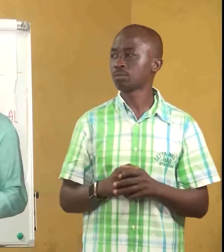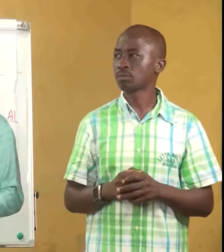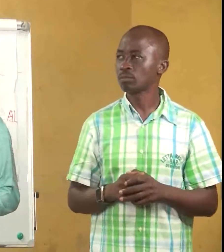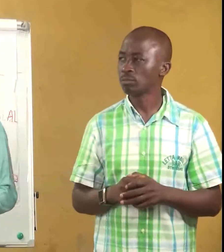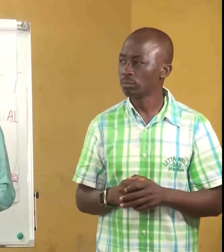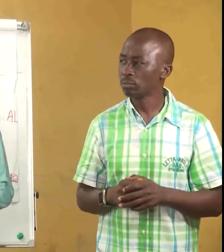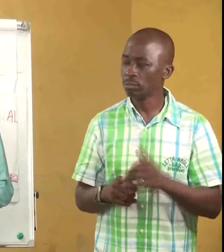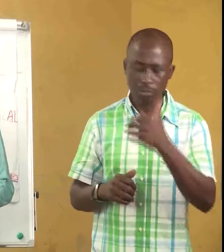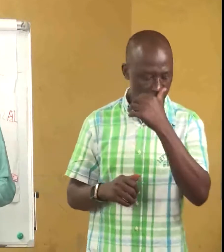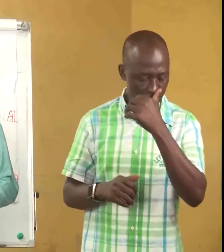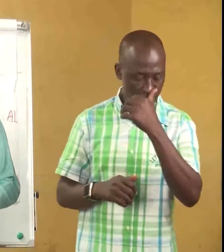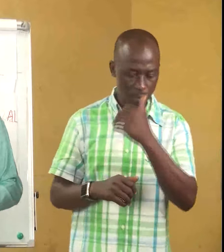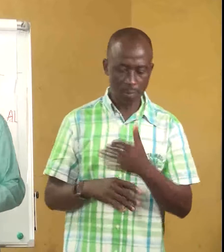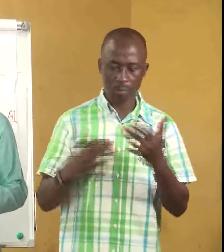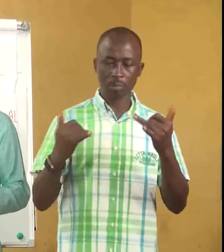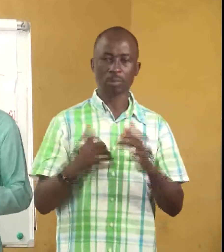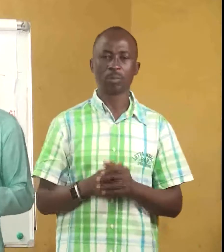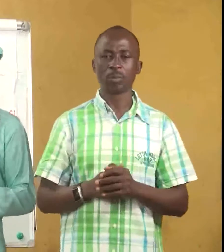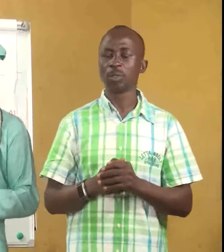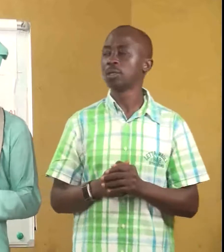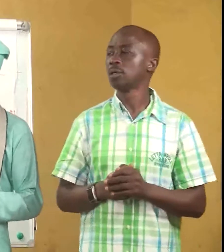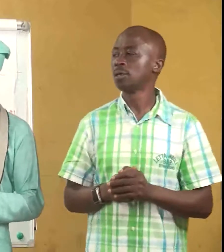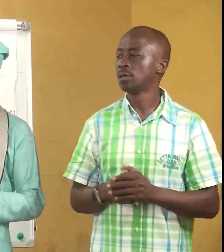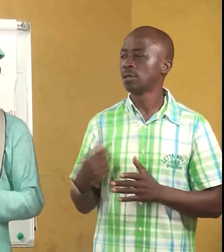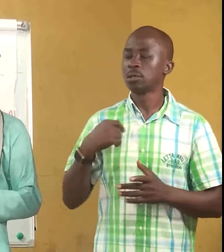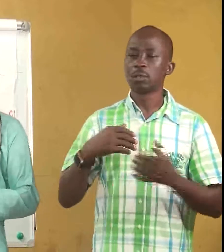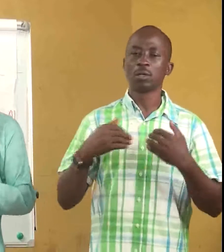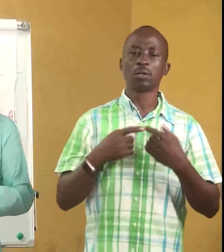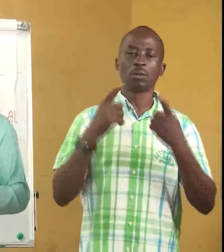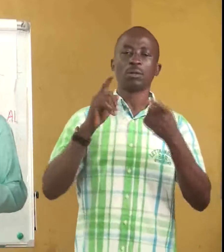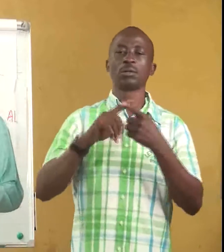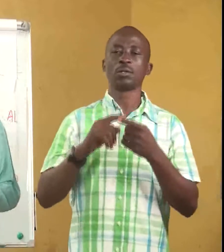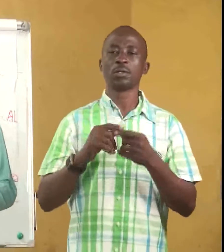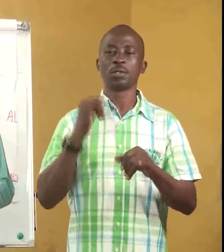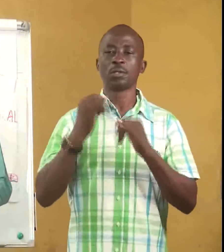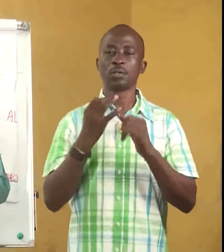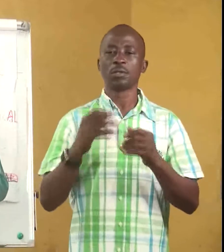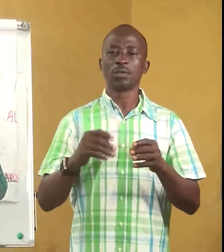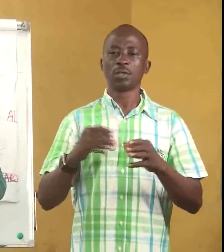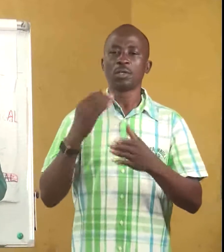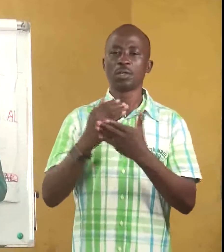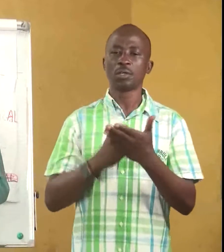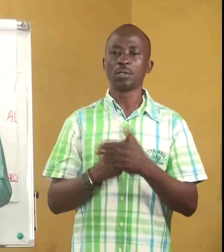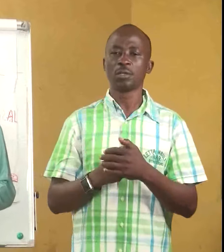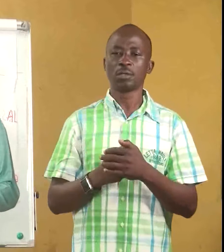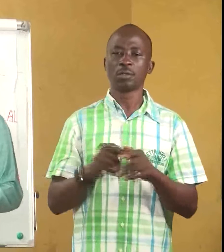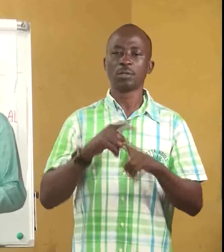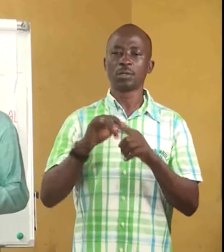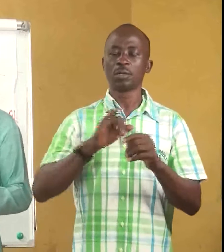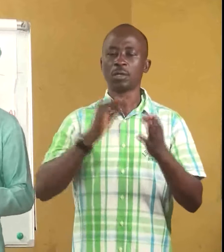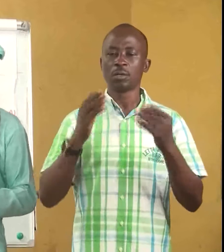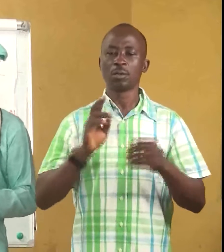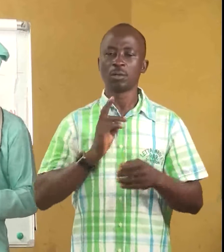So, now, we have come to the end of the lesson, but I want